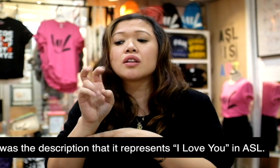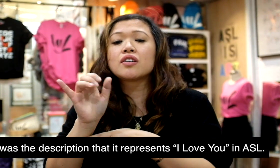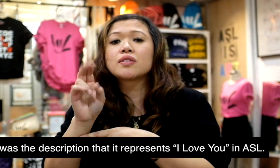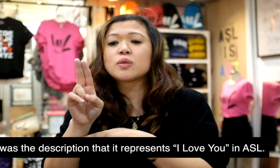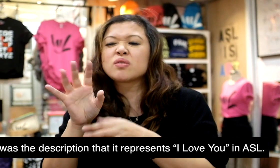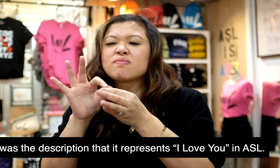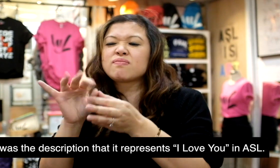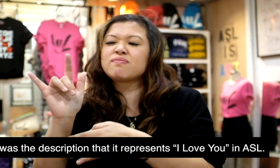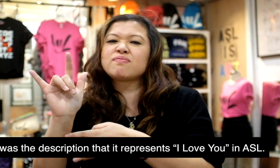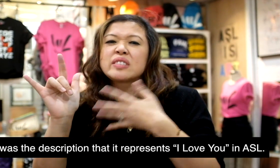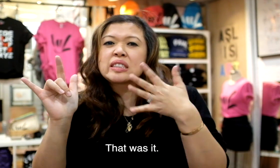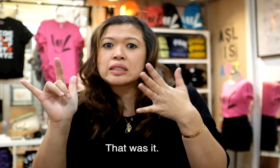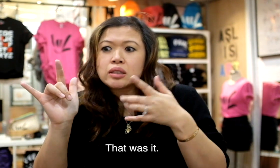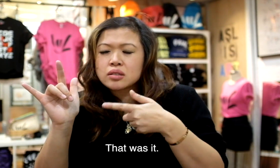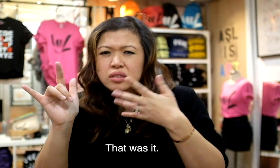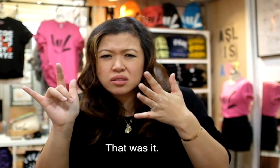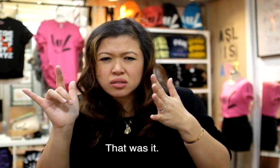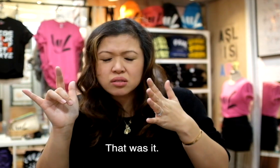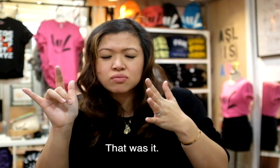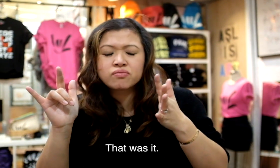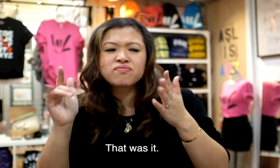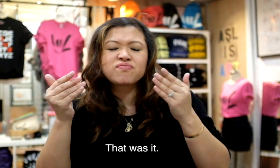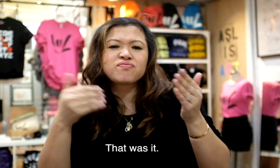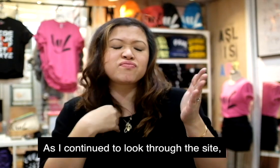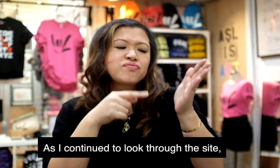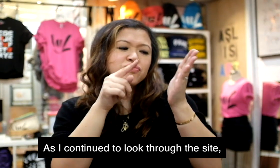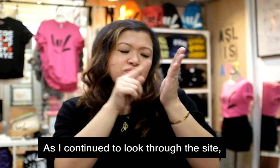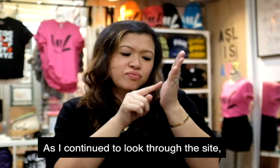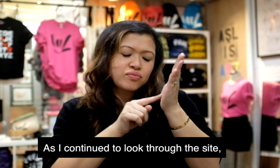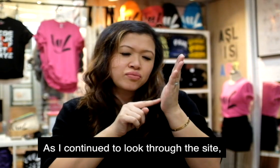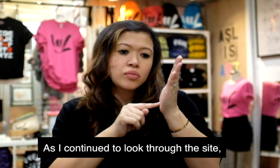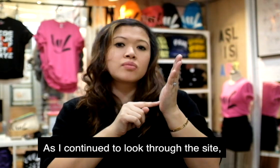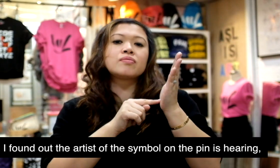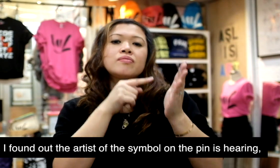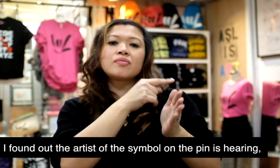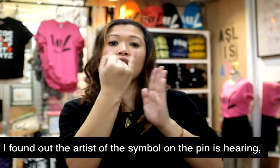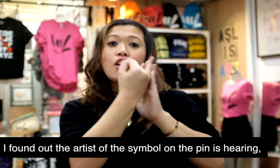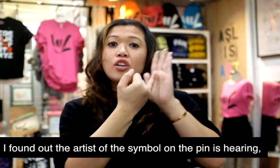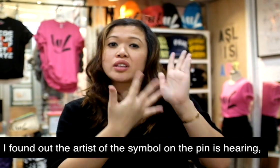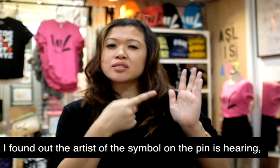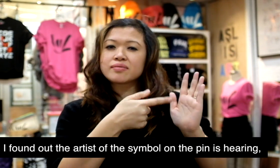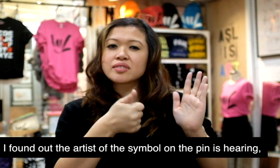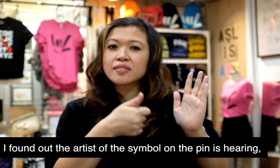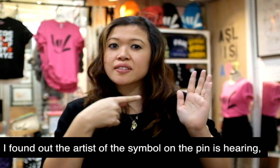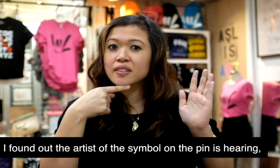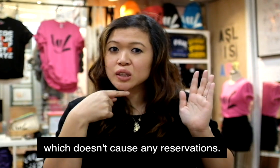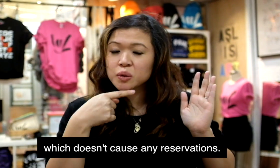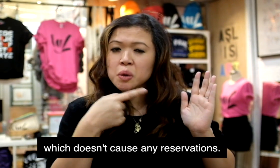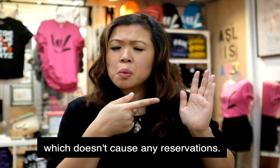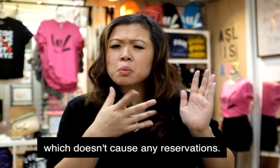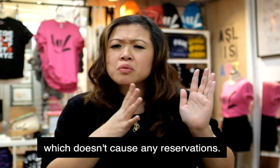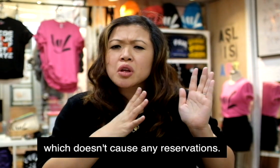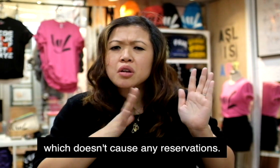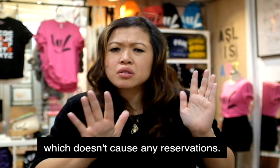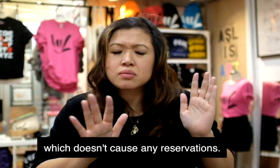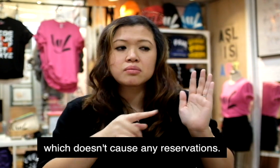love you in deaf, in ASL, and that was it. As I continued to look through this, I found that the artist of the symbol was hearing, which is